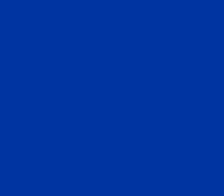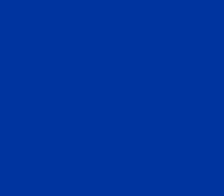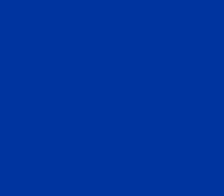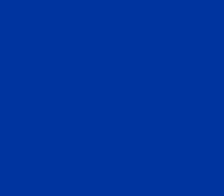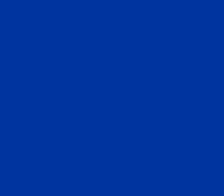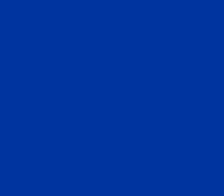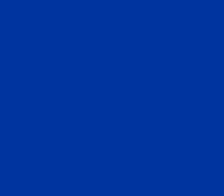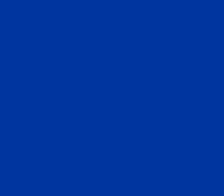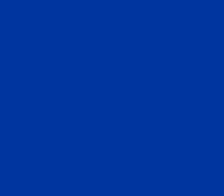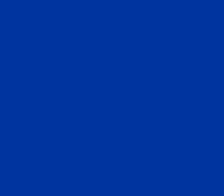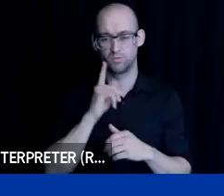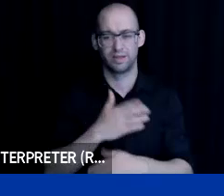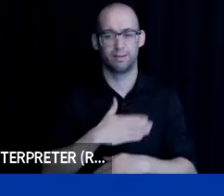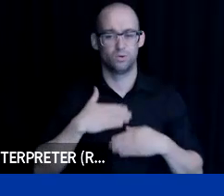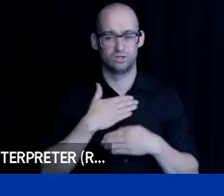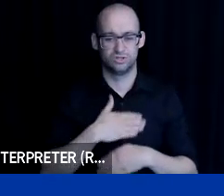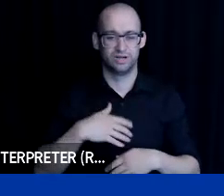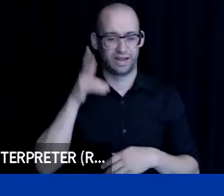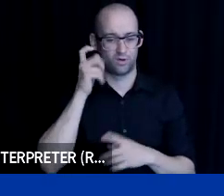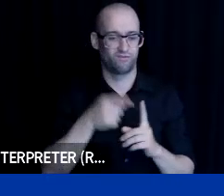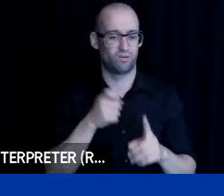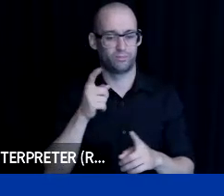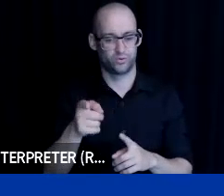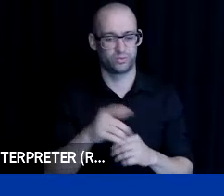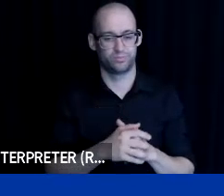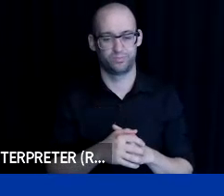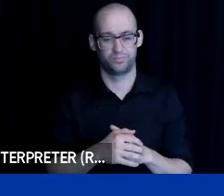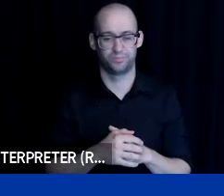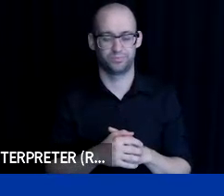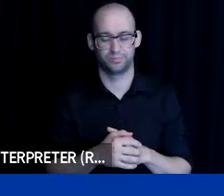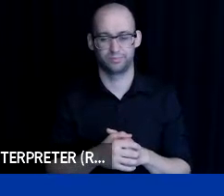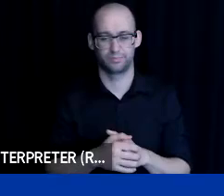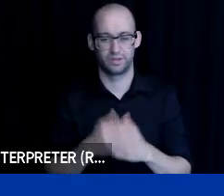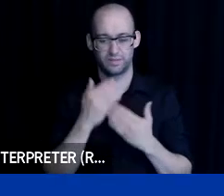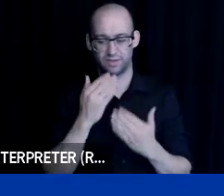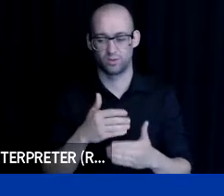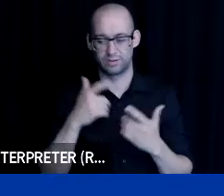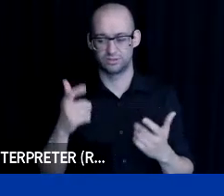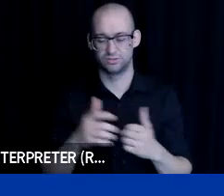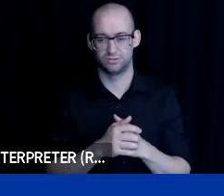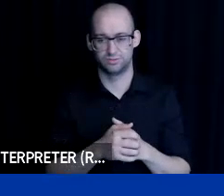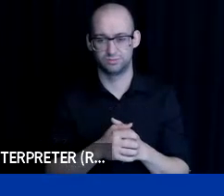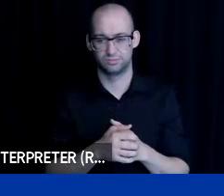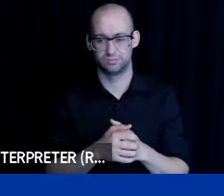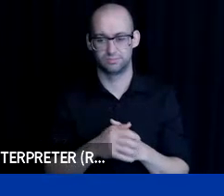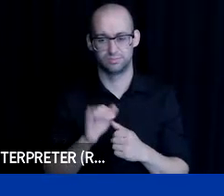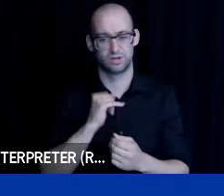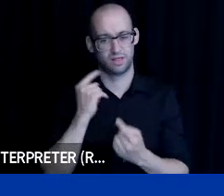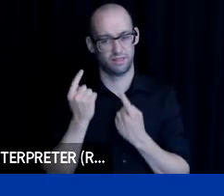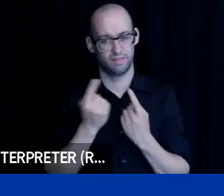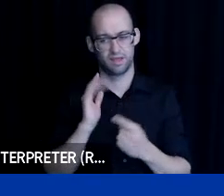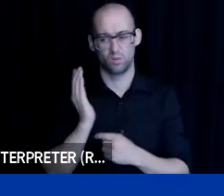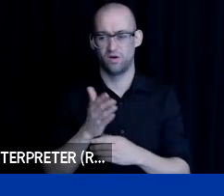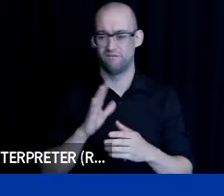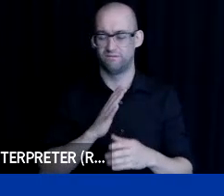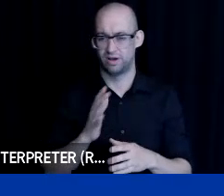and really appreciate hearing from you, Nita. Thank you so much. And actually, I think we're okay on